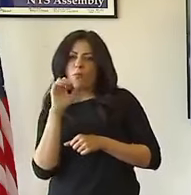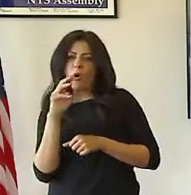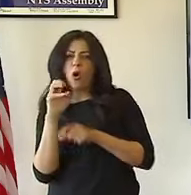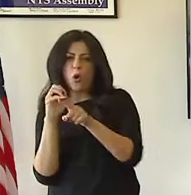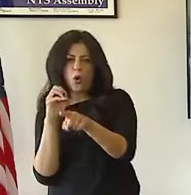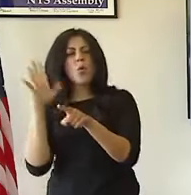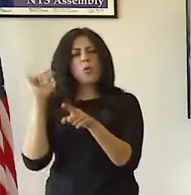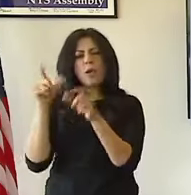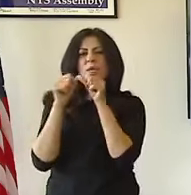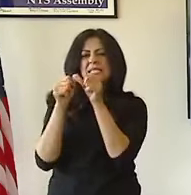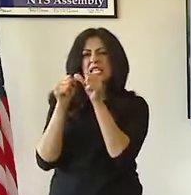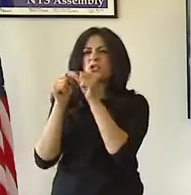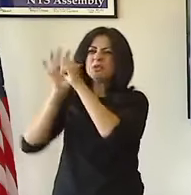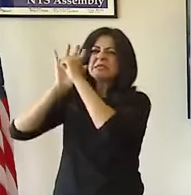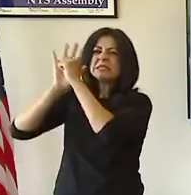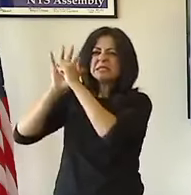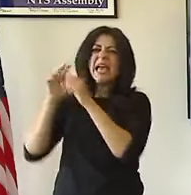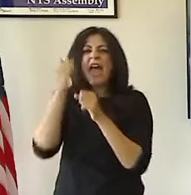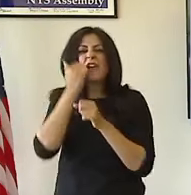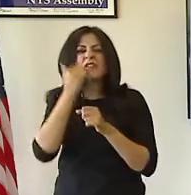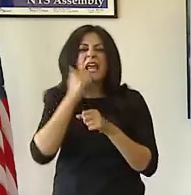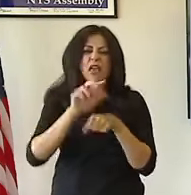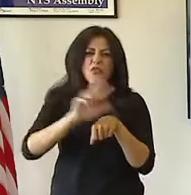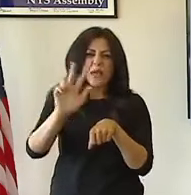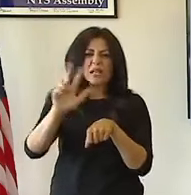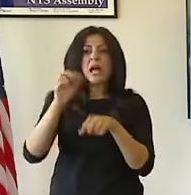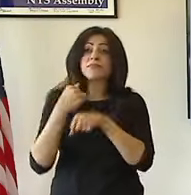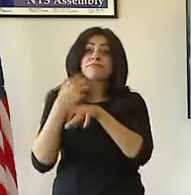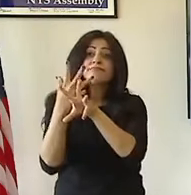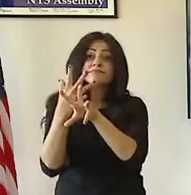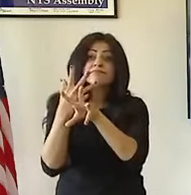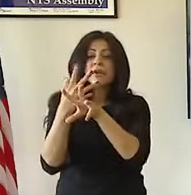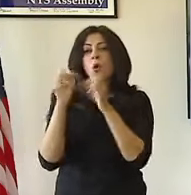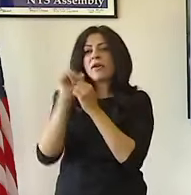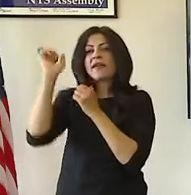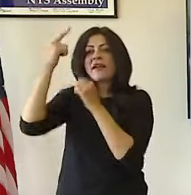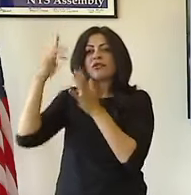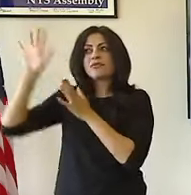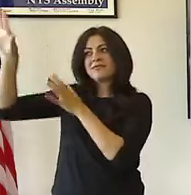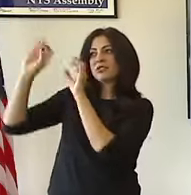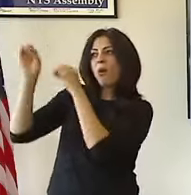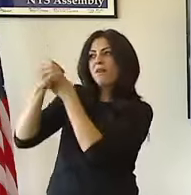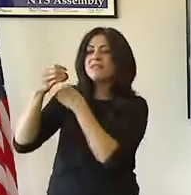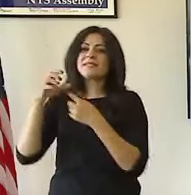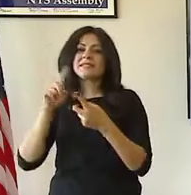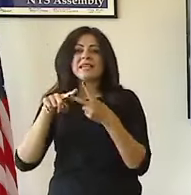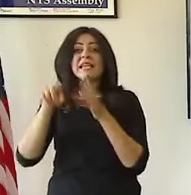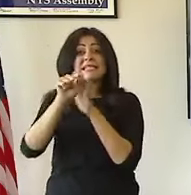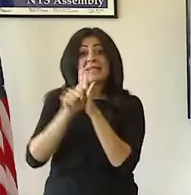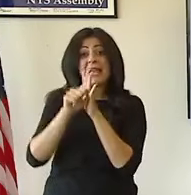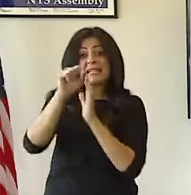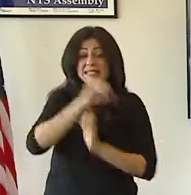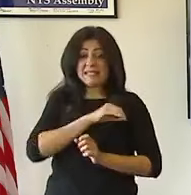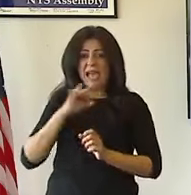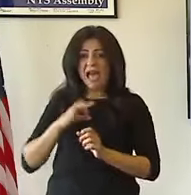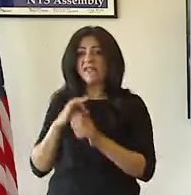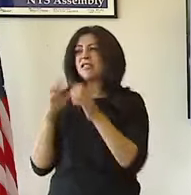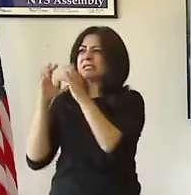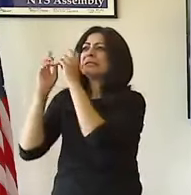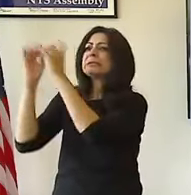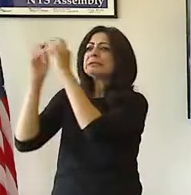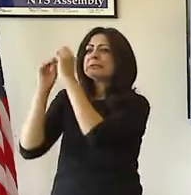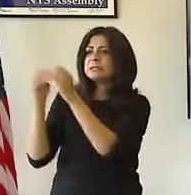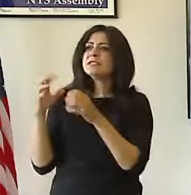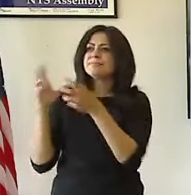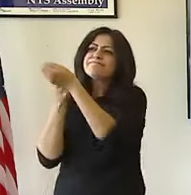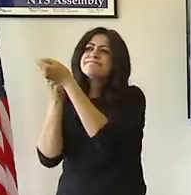it. We're going to do it again every day. Every day at 3 o'clock, we are on calls with the governor's office and state staff, making the case for small businesses